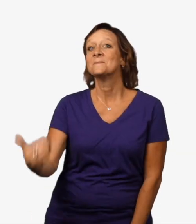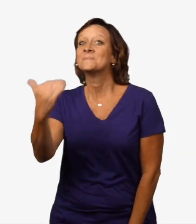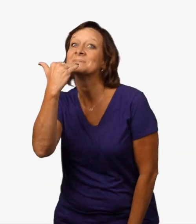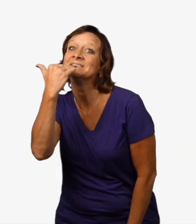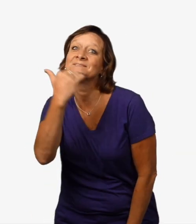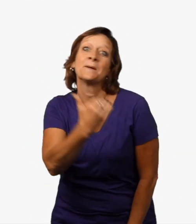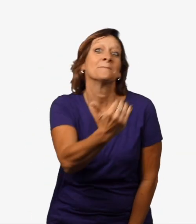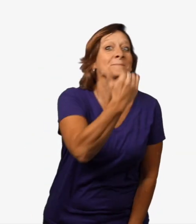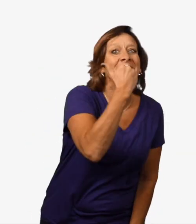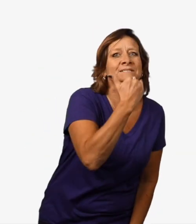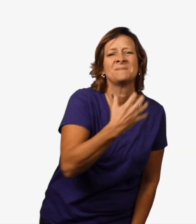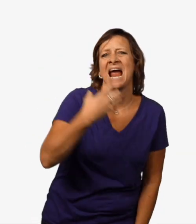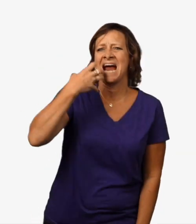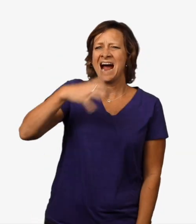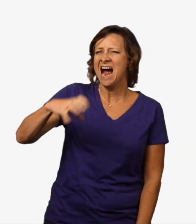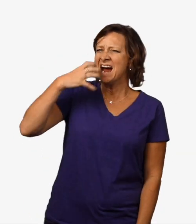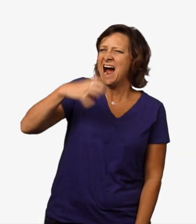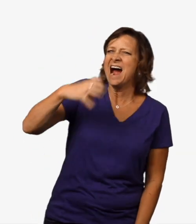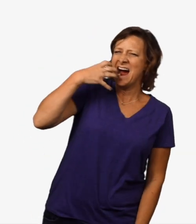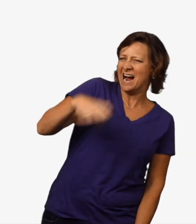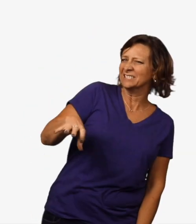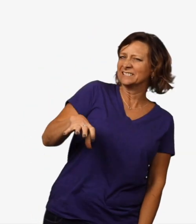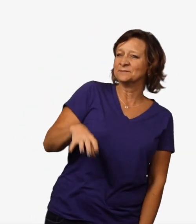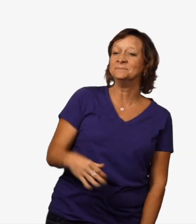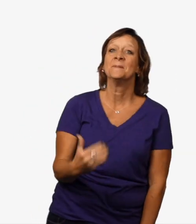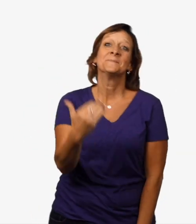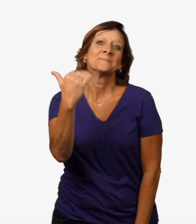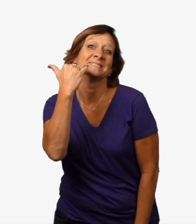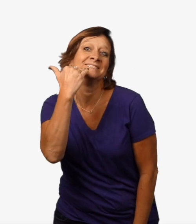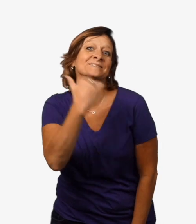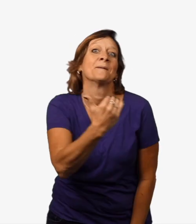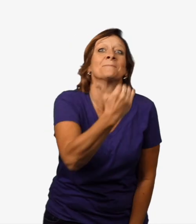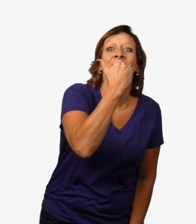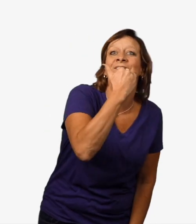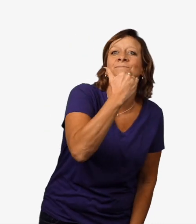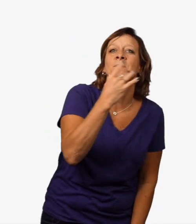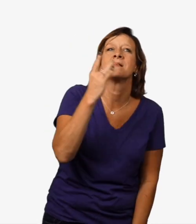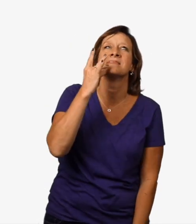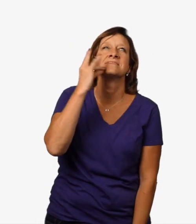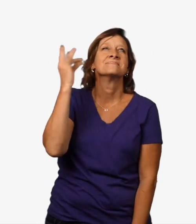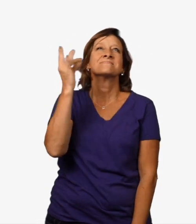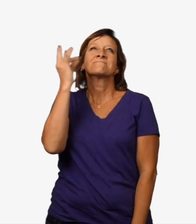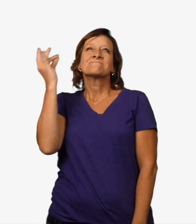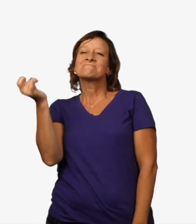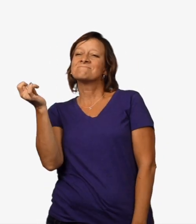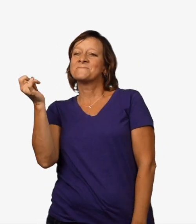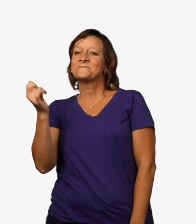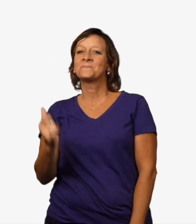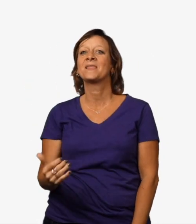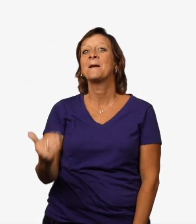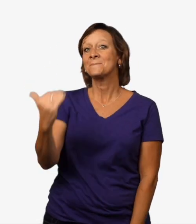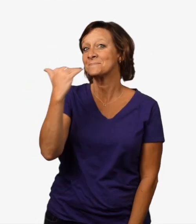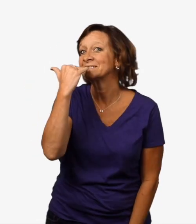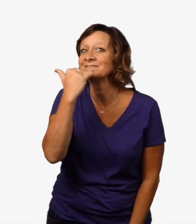Pizza, pizza. Hot, hot, hot. Pizza, pizza. Delicious, delicious, delicious.